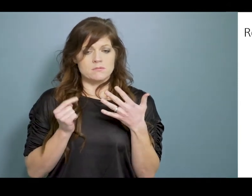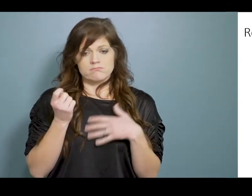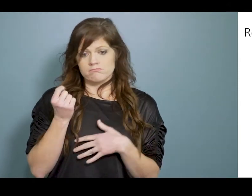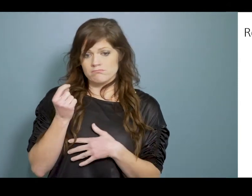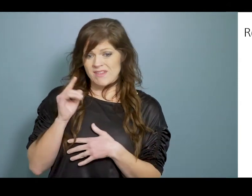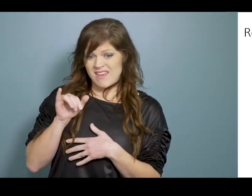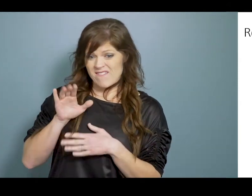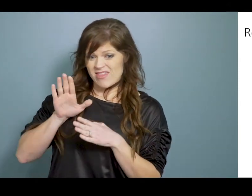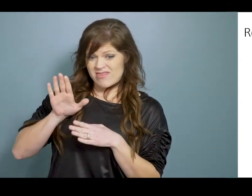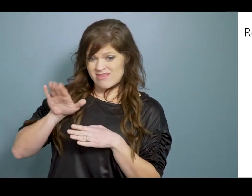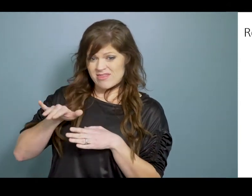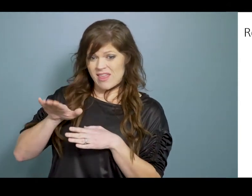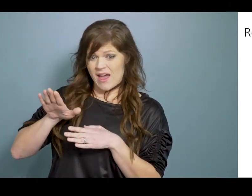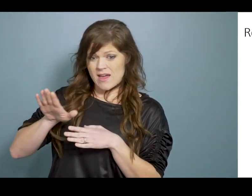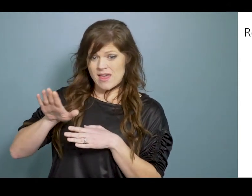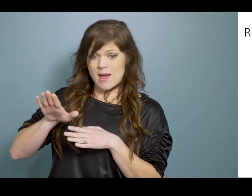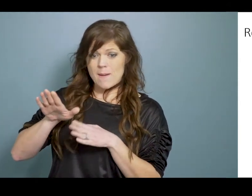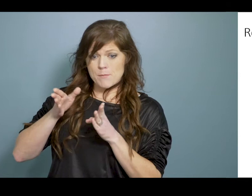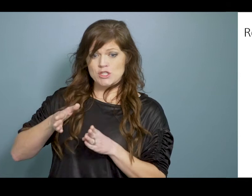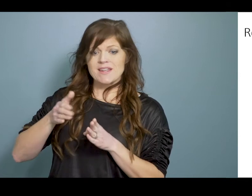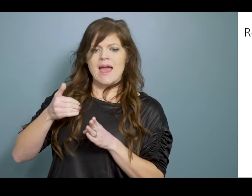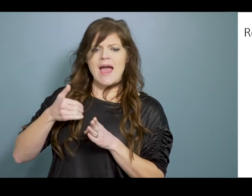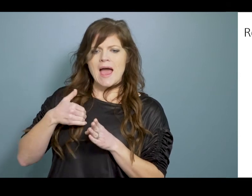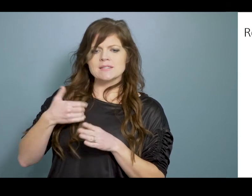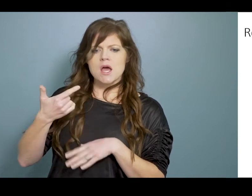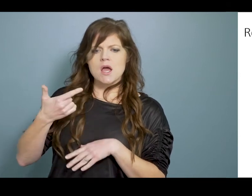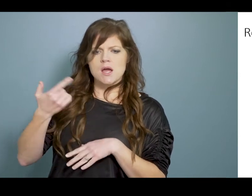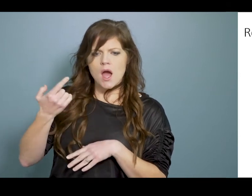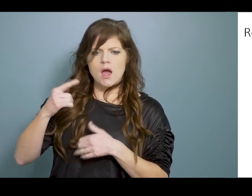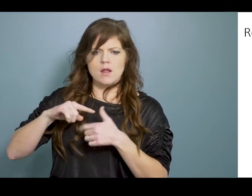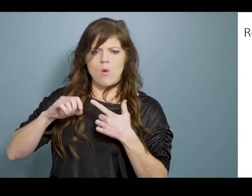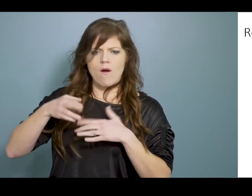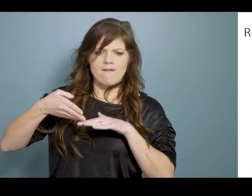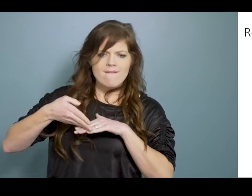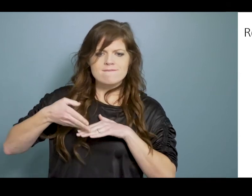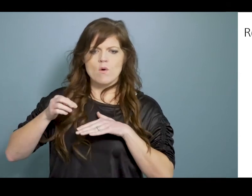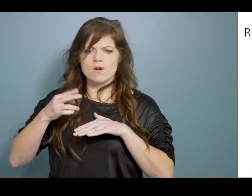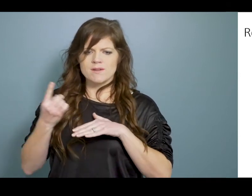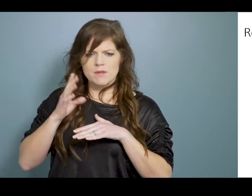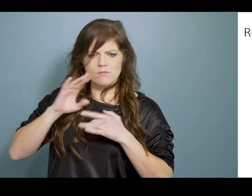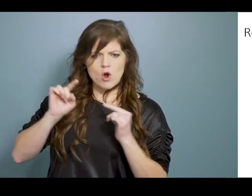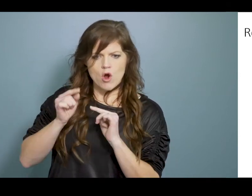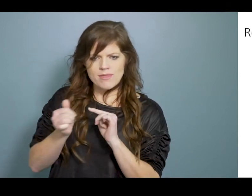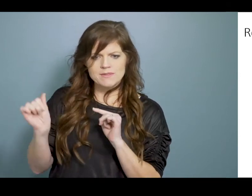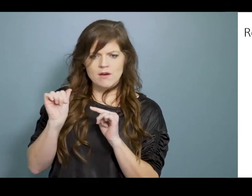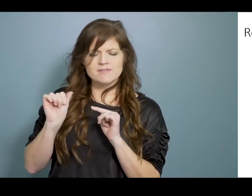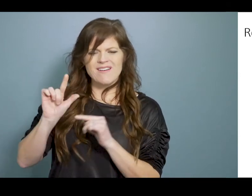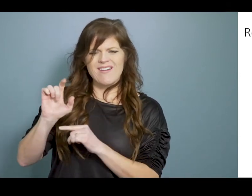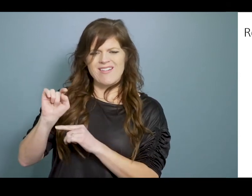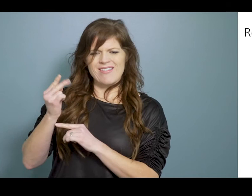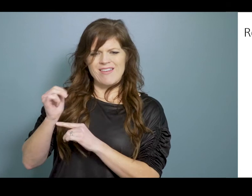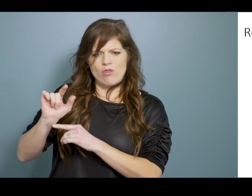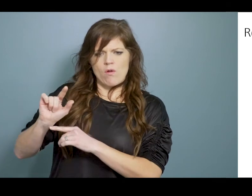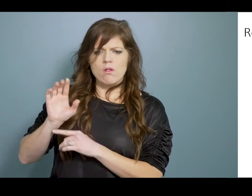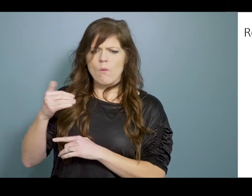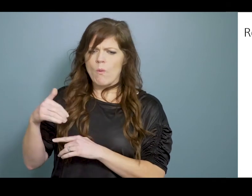means related to the plan, that's always a 911 call. So if there's a gun, if there